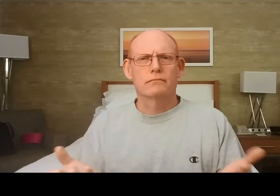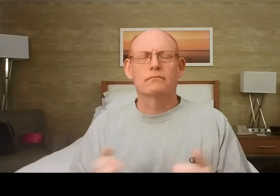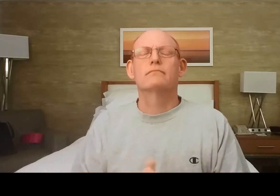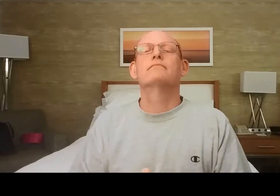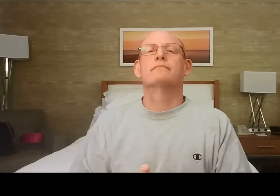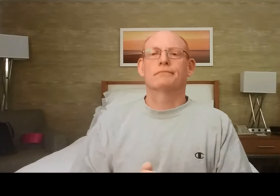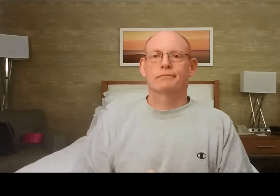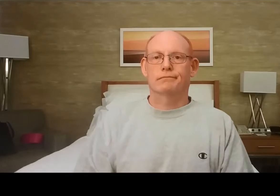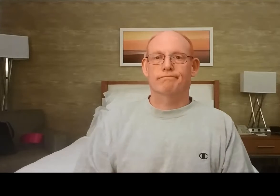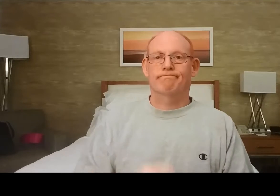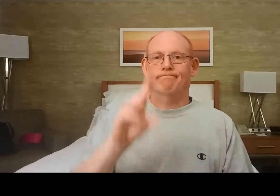daveforchange.org.